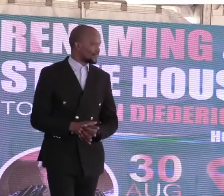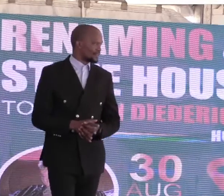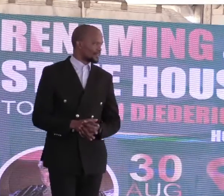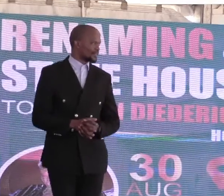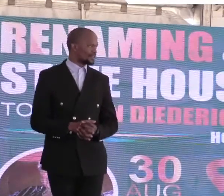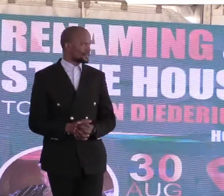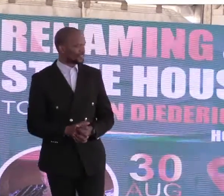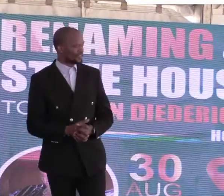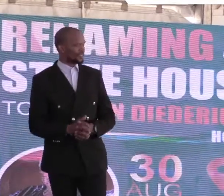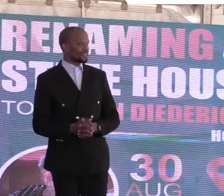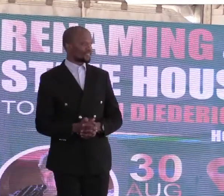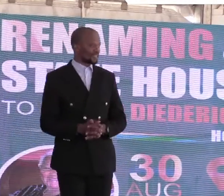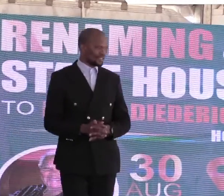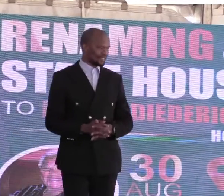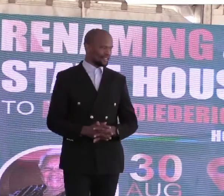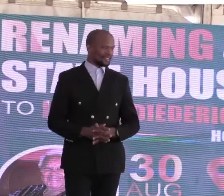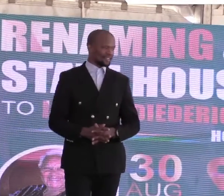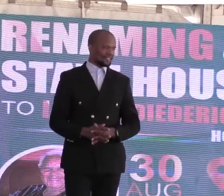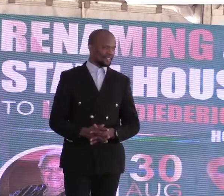her.